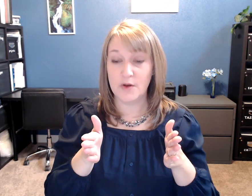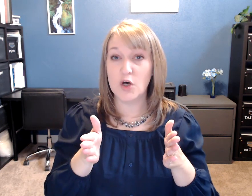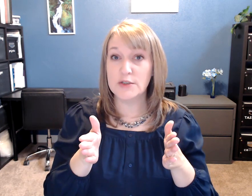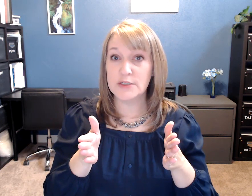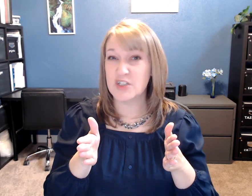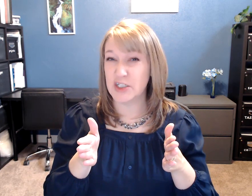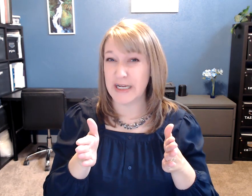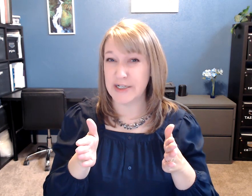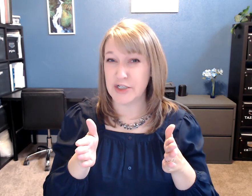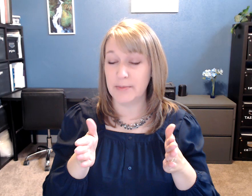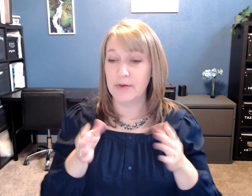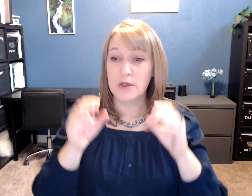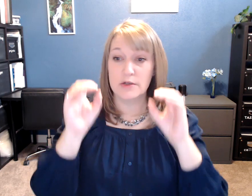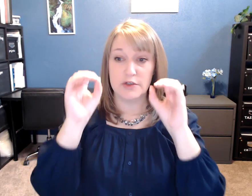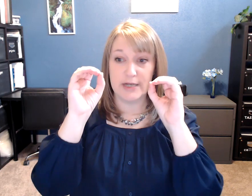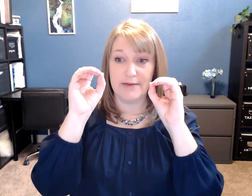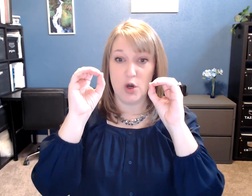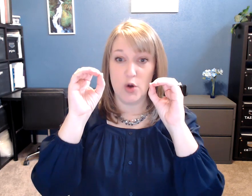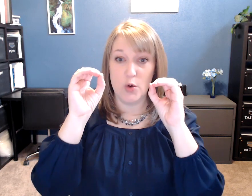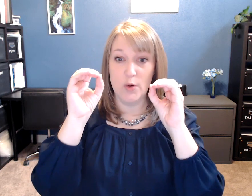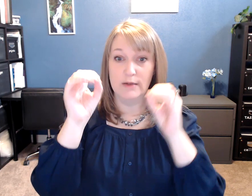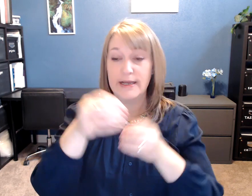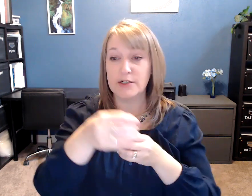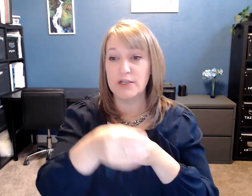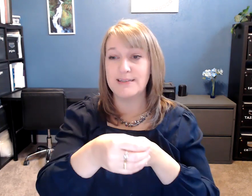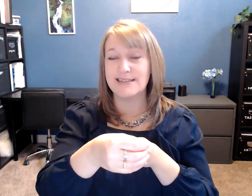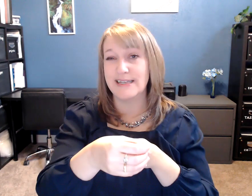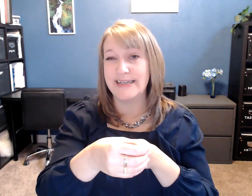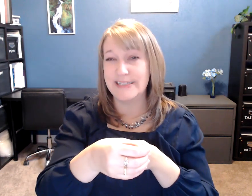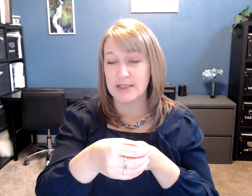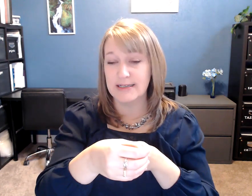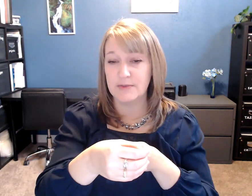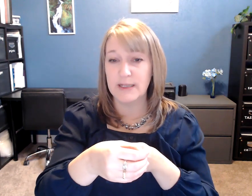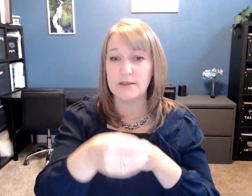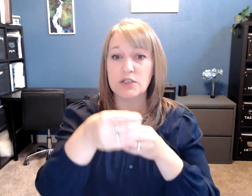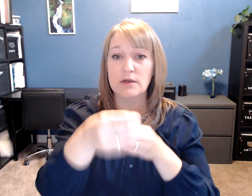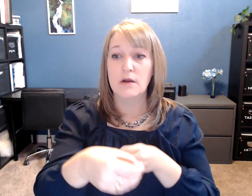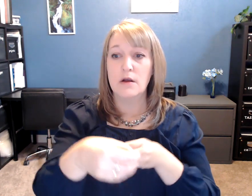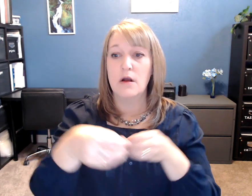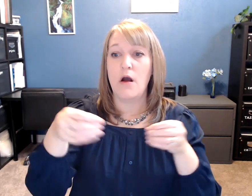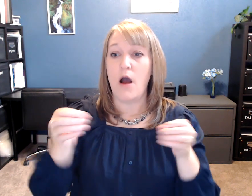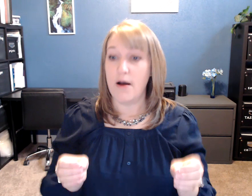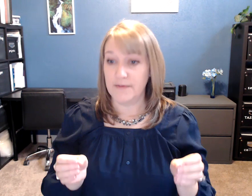All you do is change your hand shape. So you're going to have O hand shape. This is initialized from English.